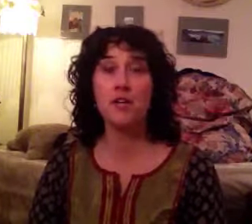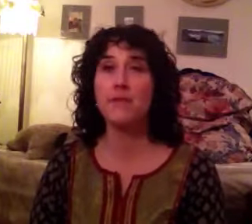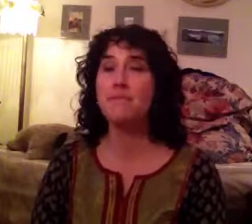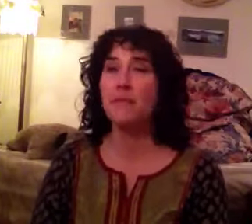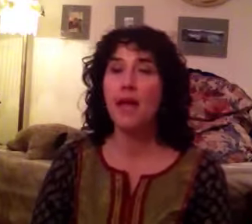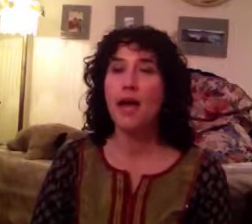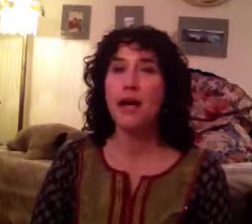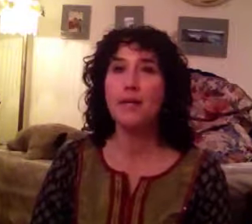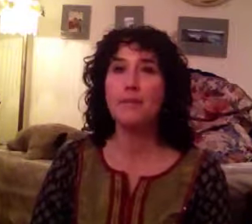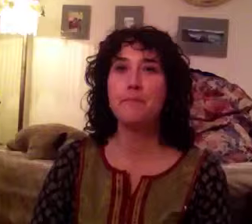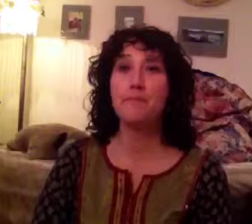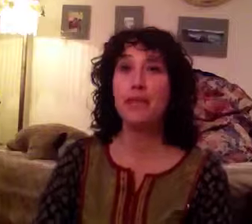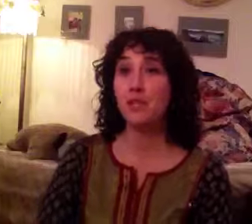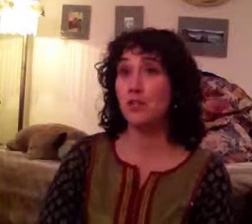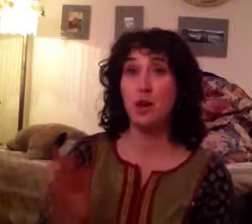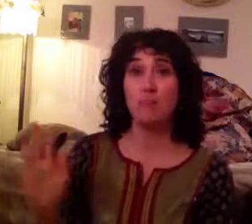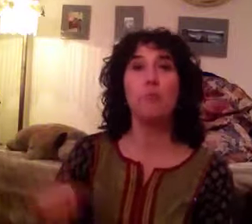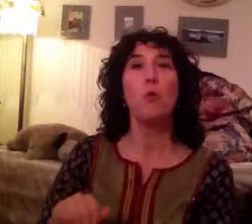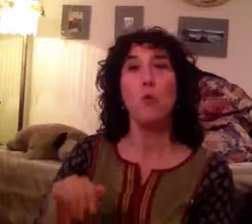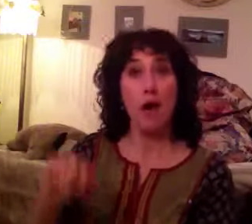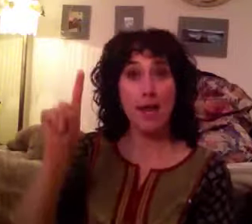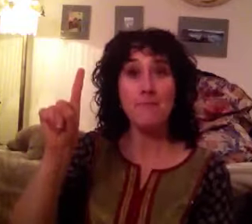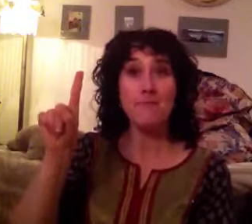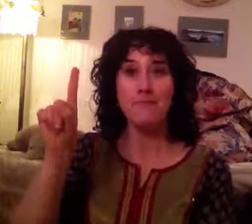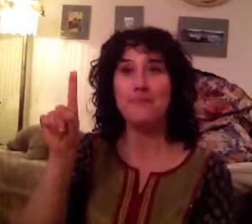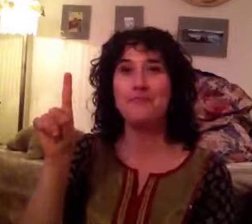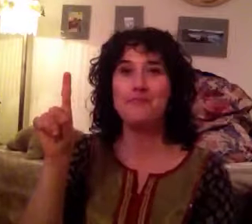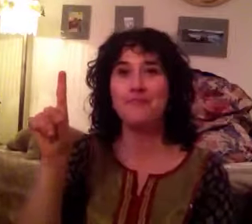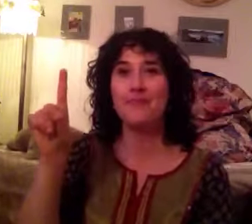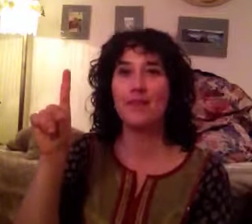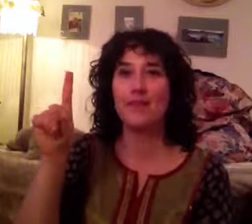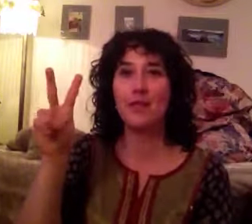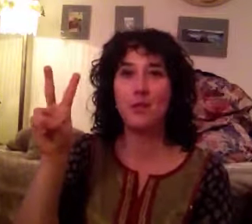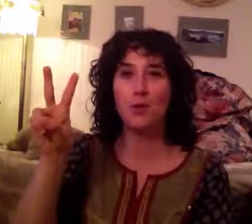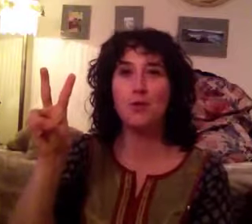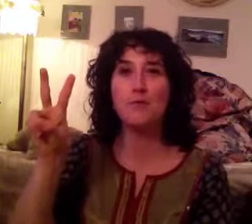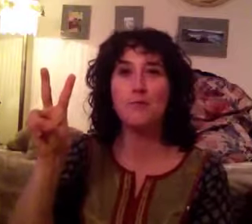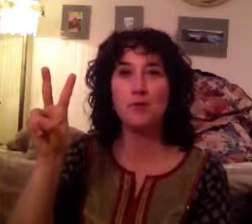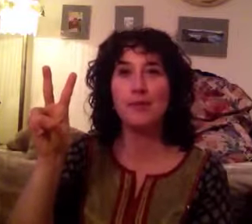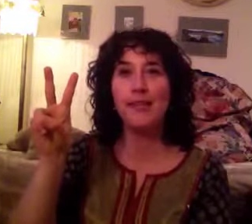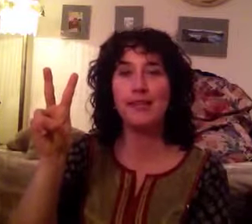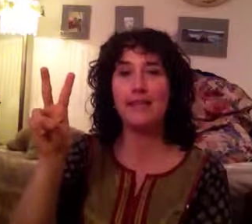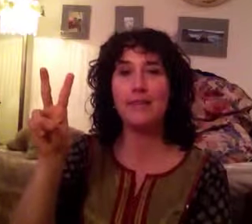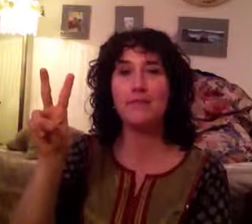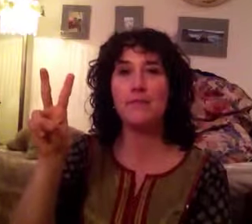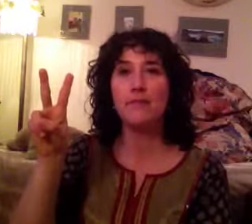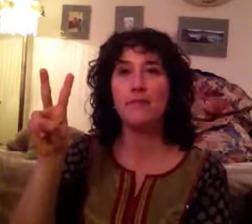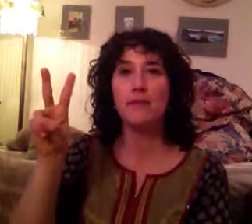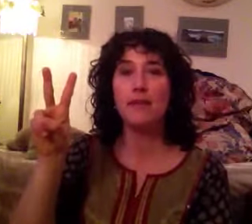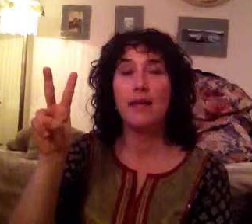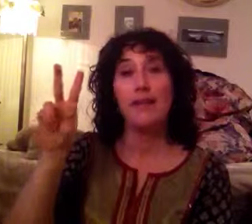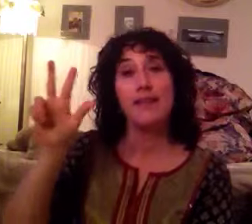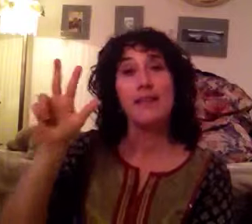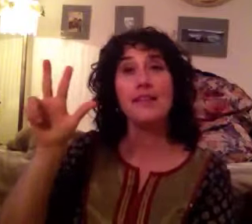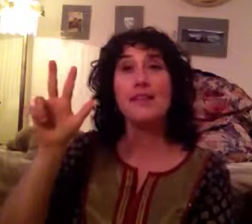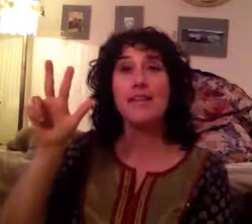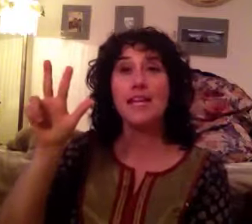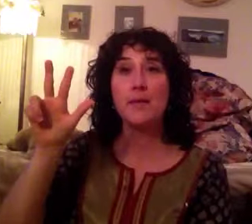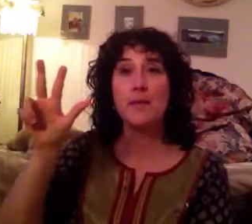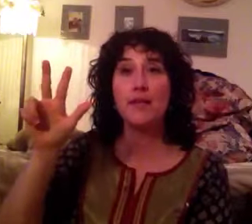started? Let's just start. 1, 2, those are easy. This in American